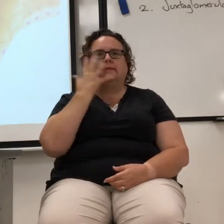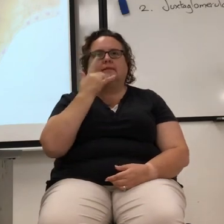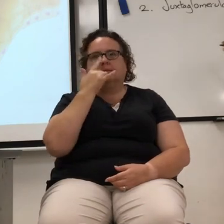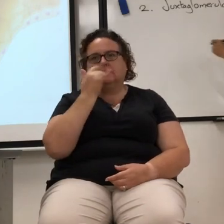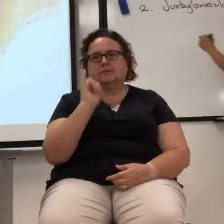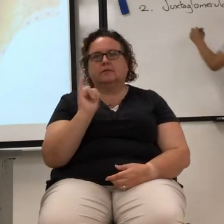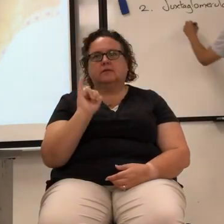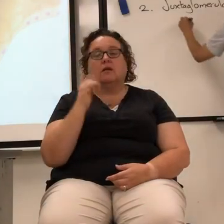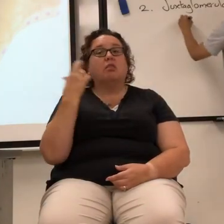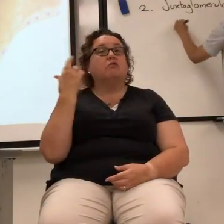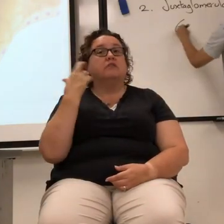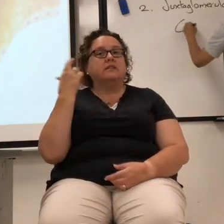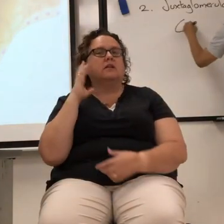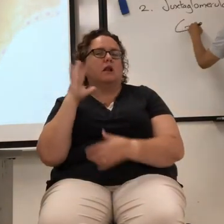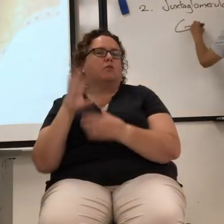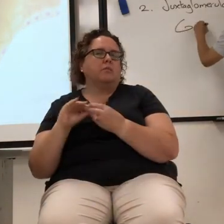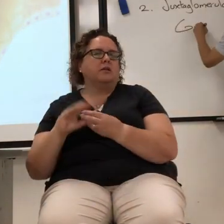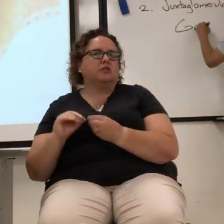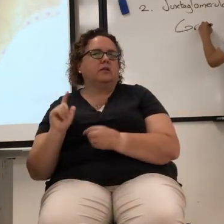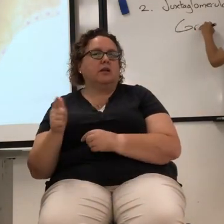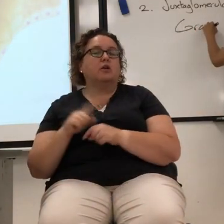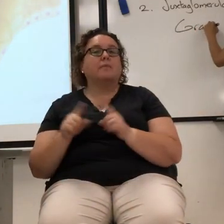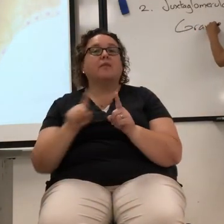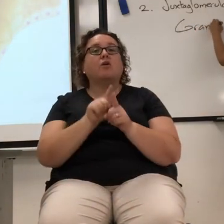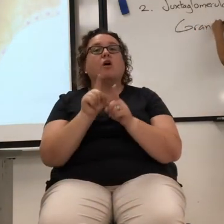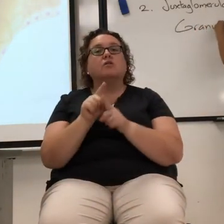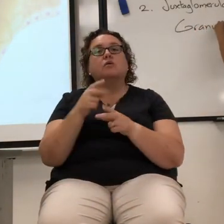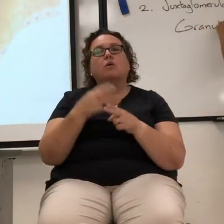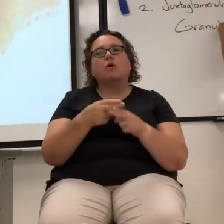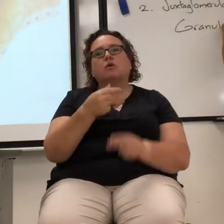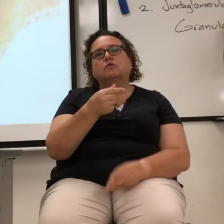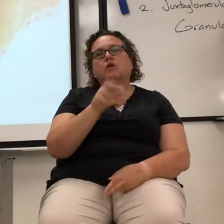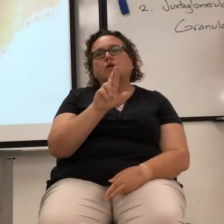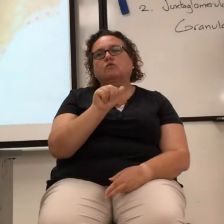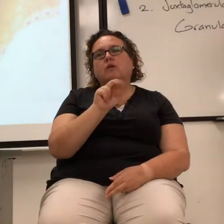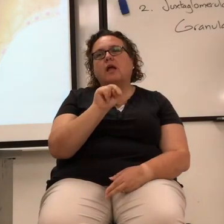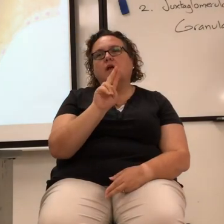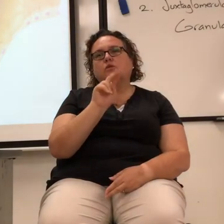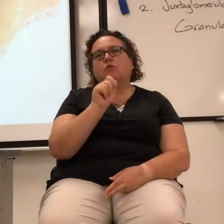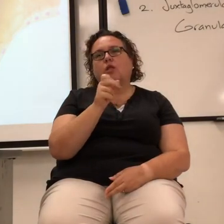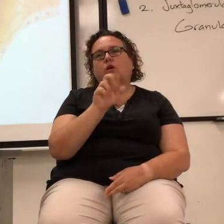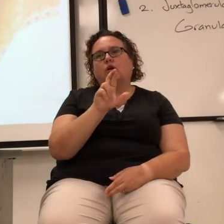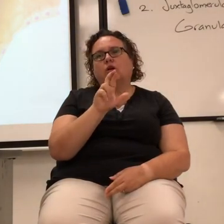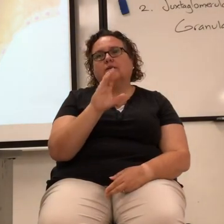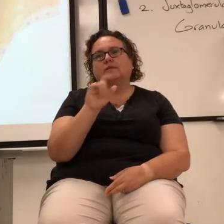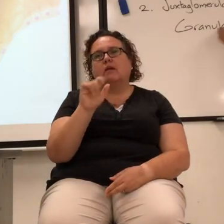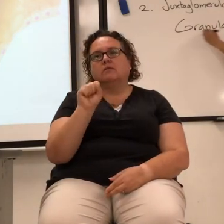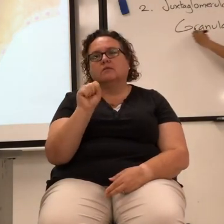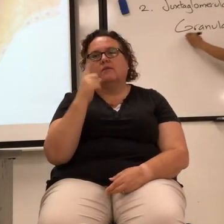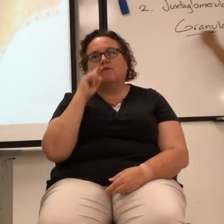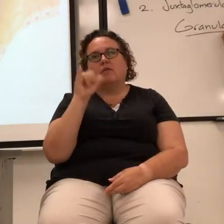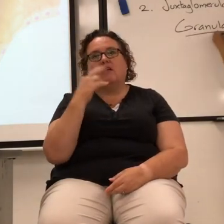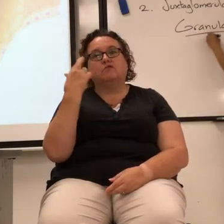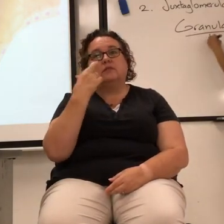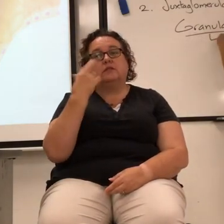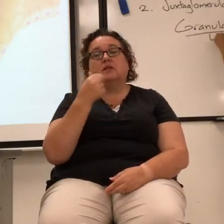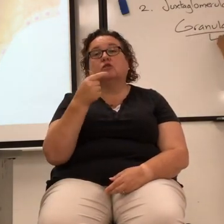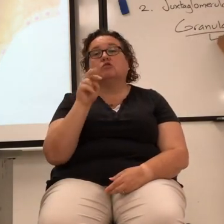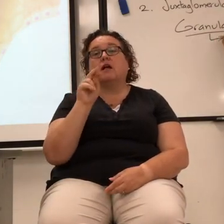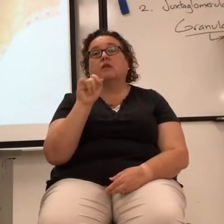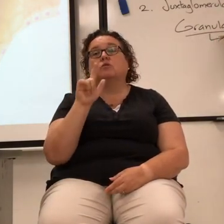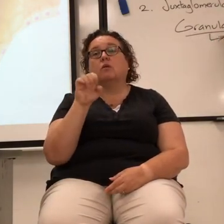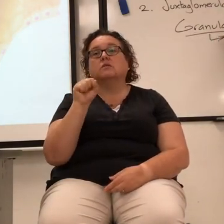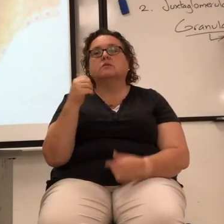The reason is, I'll get to it, but they're also called granular cells for that reason. The granules contain